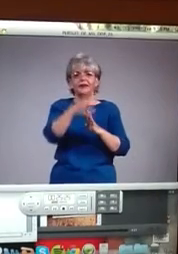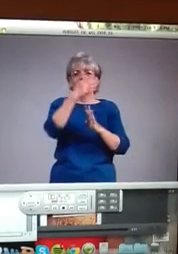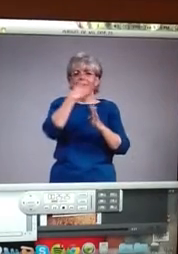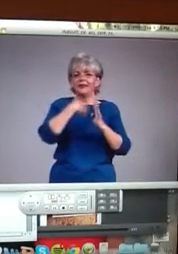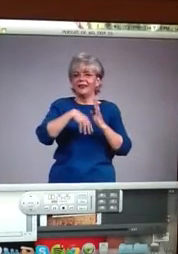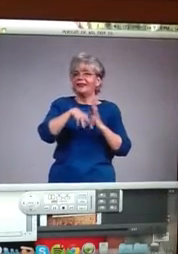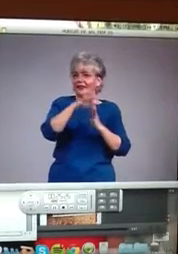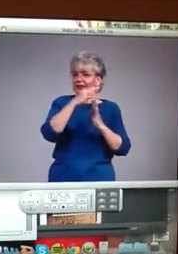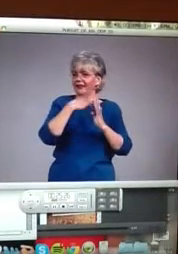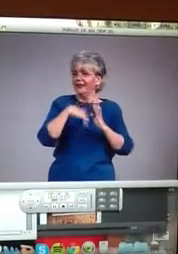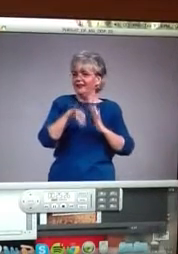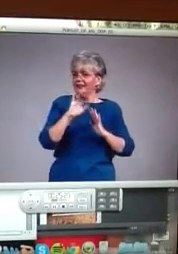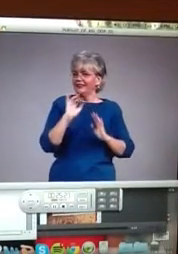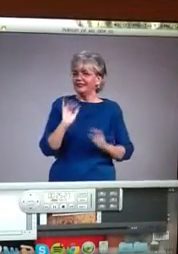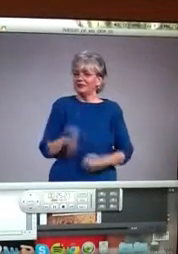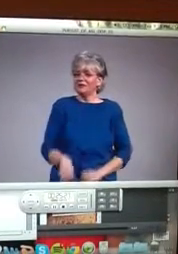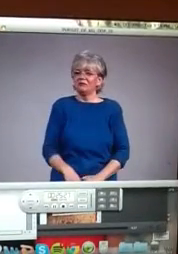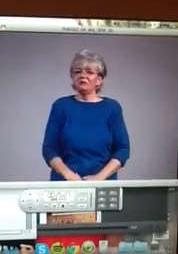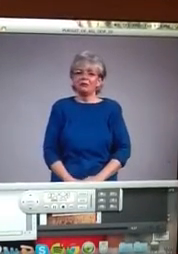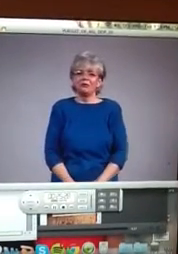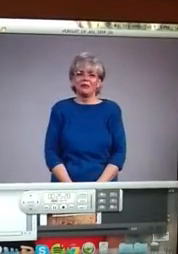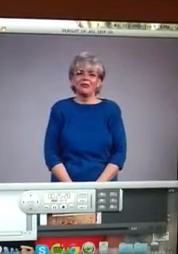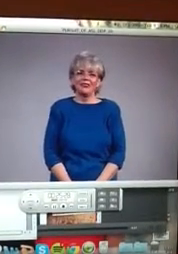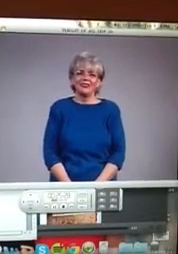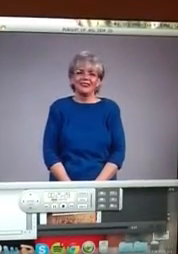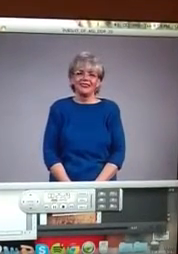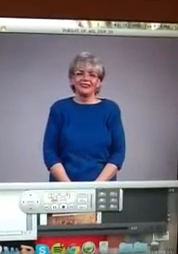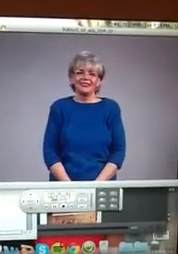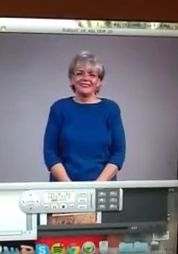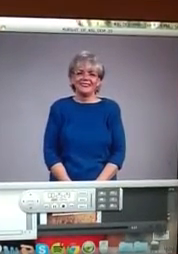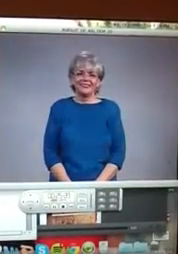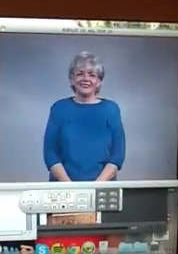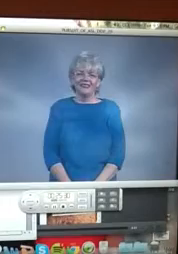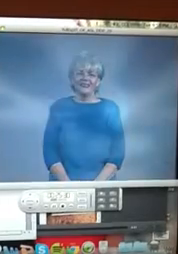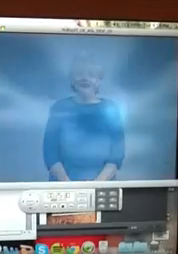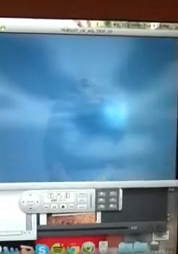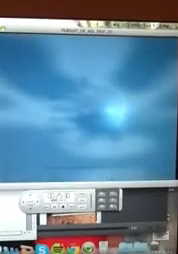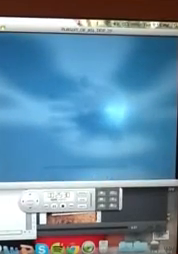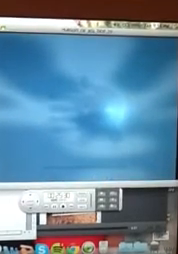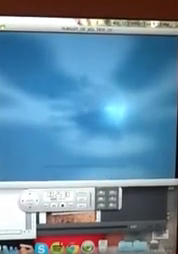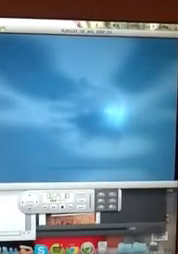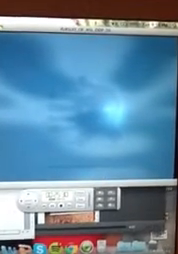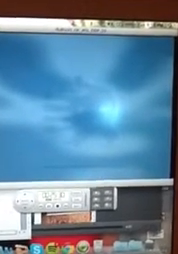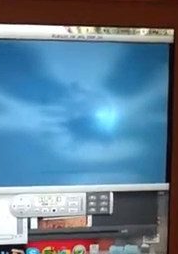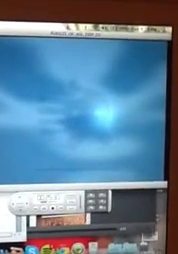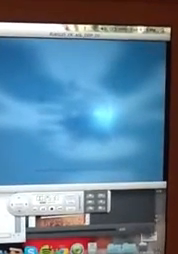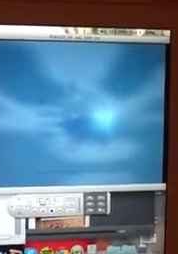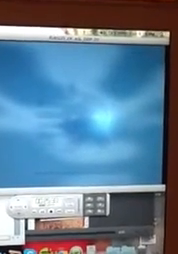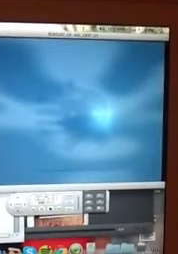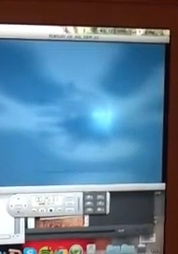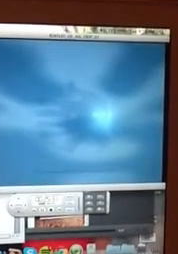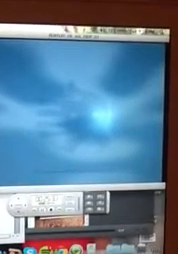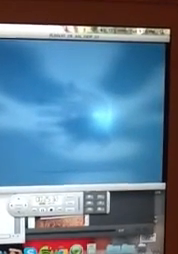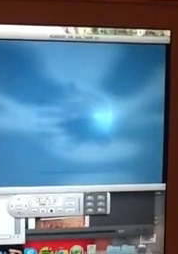away. Then it can go back to normal, back to regular circles.